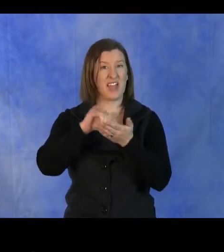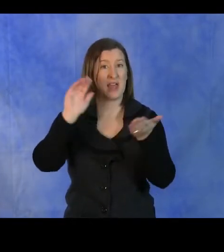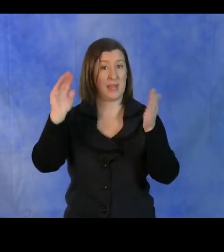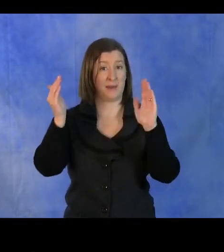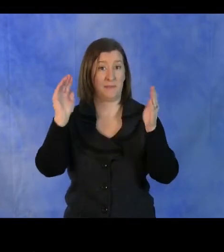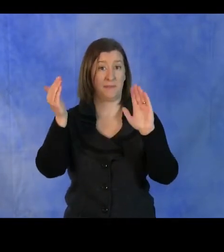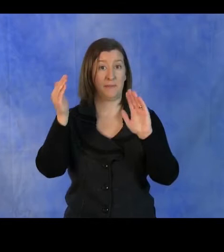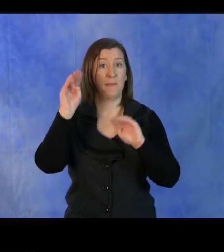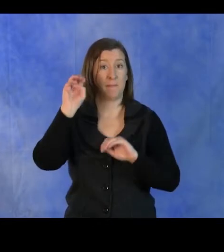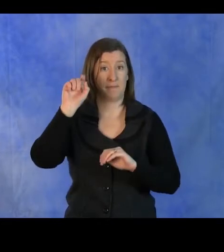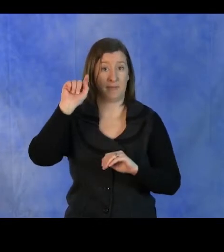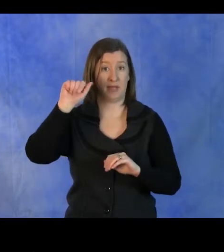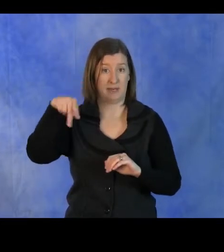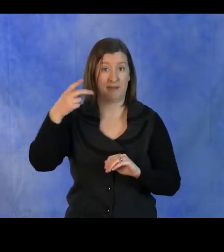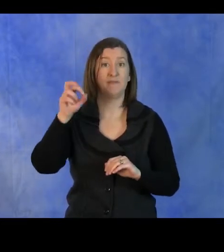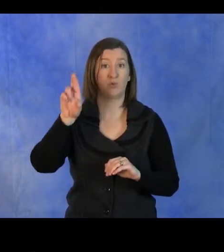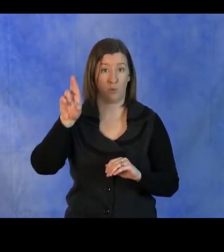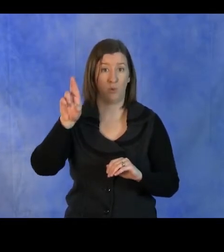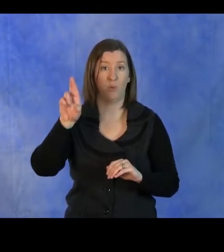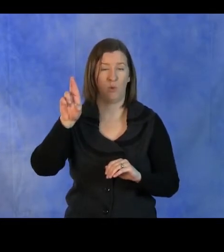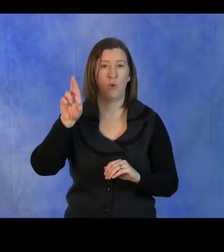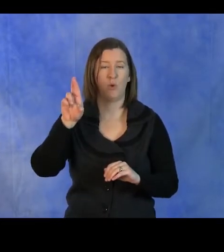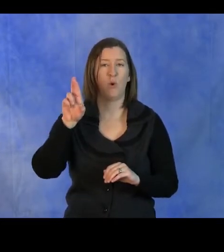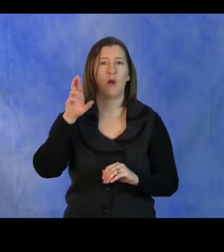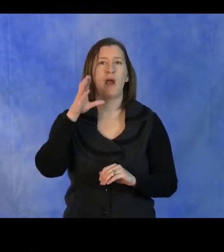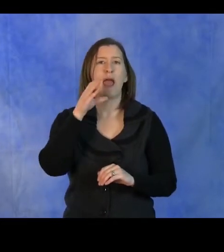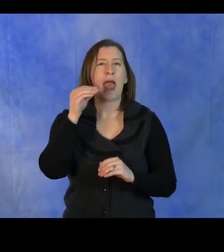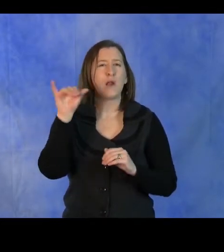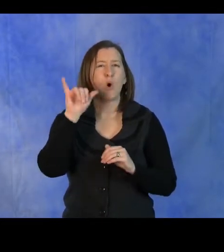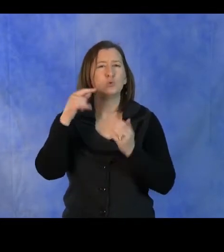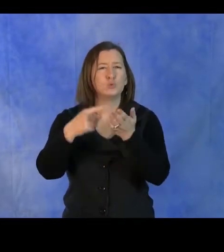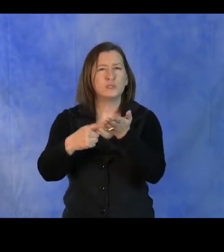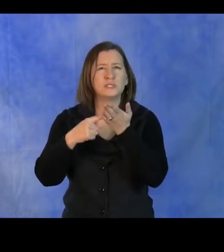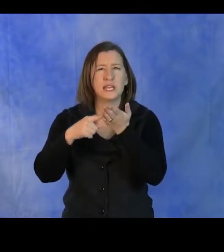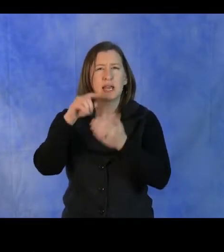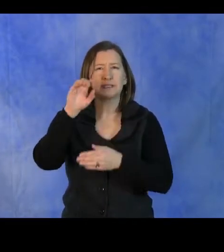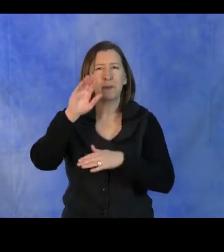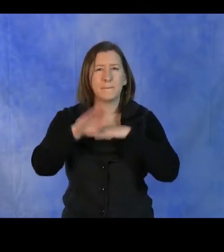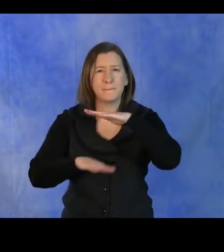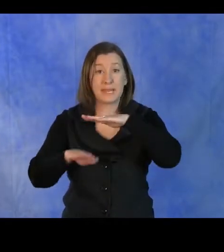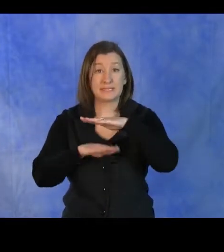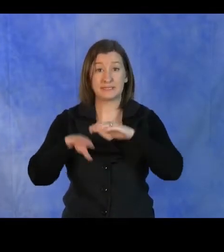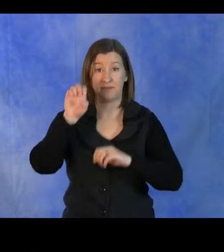Child that talks about this comparison, this metaphor,